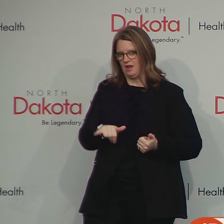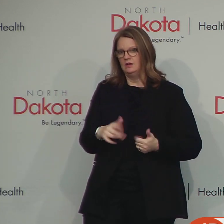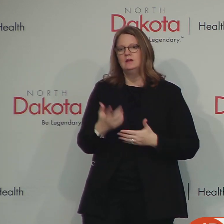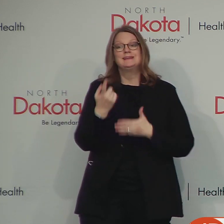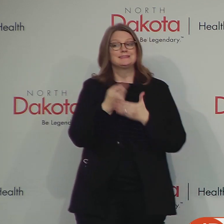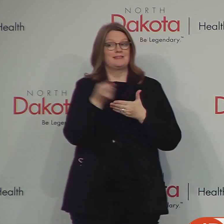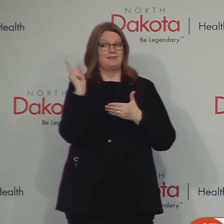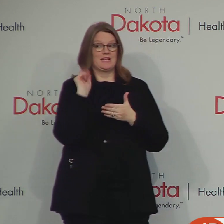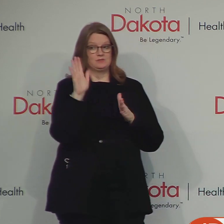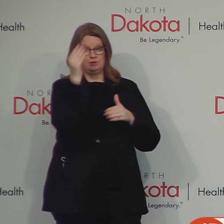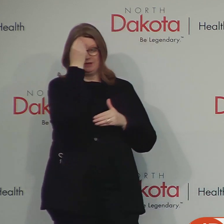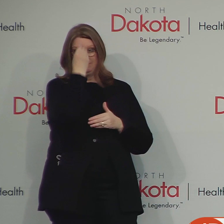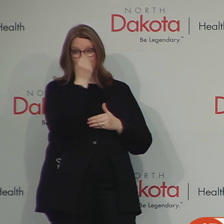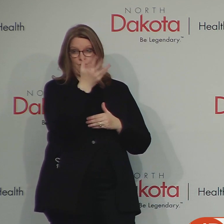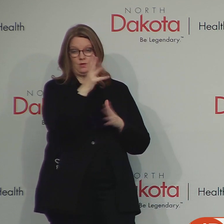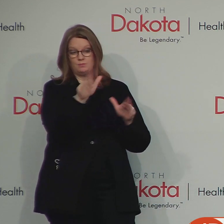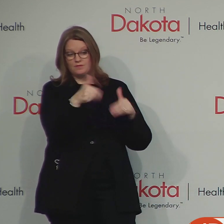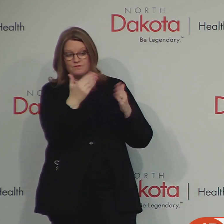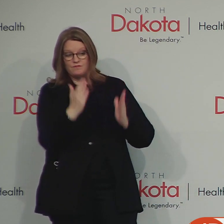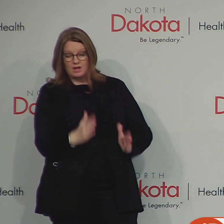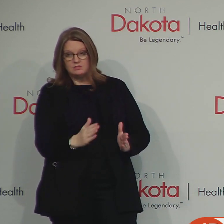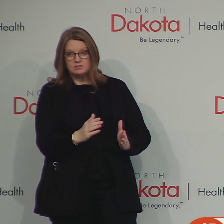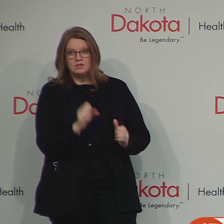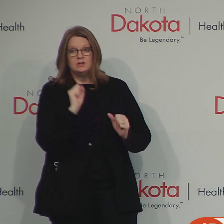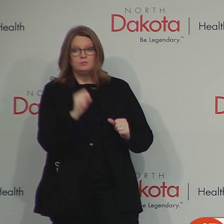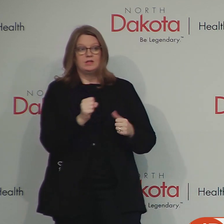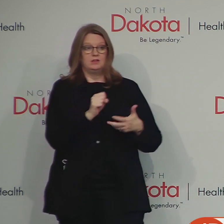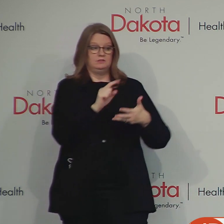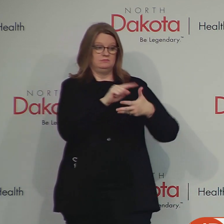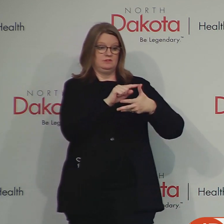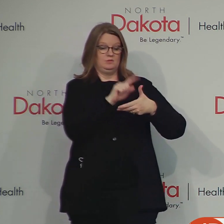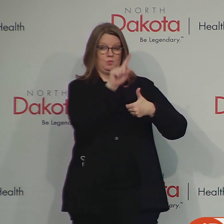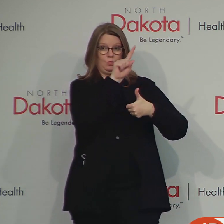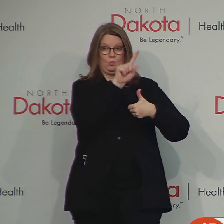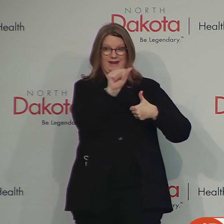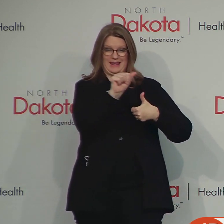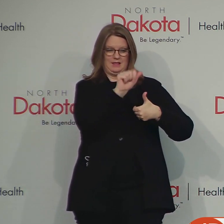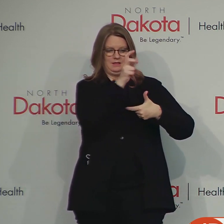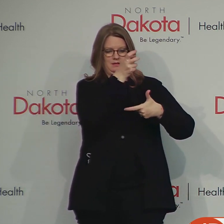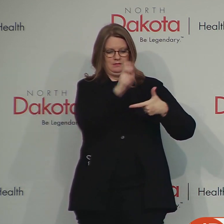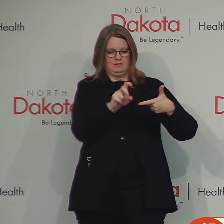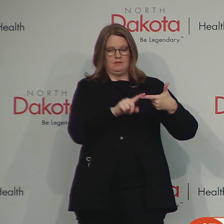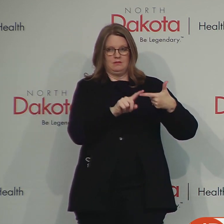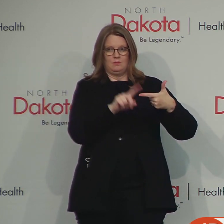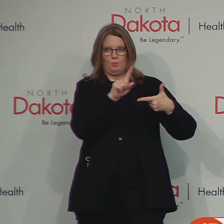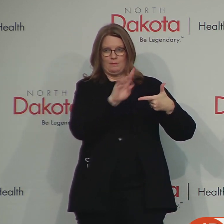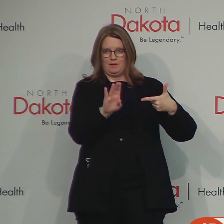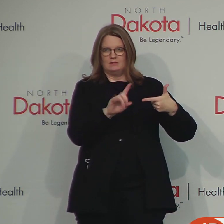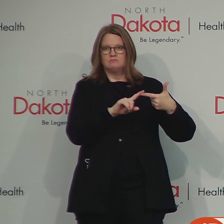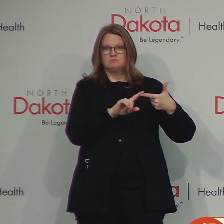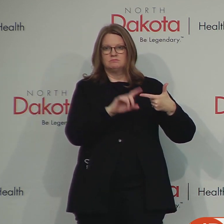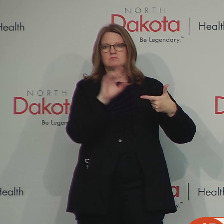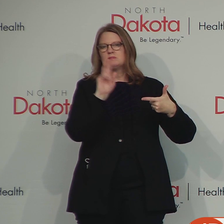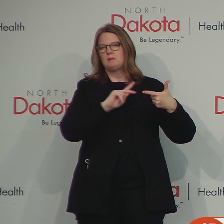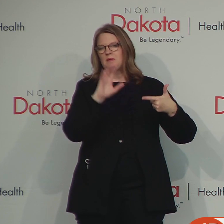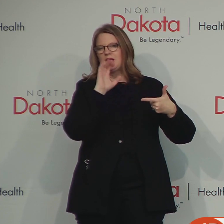providers that they could transition to Phase 1B, which starts with people 75 and older.